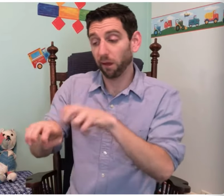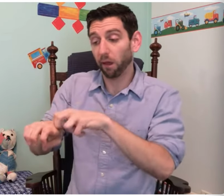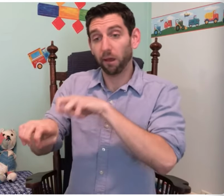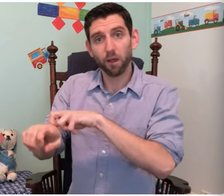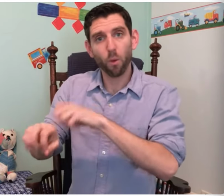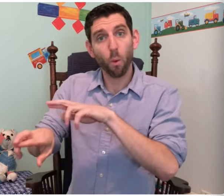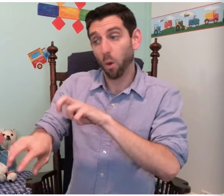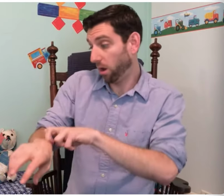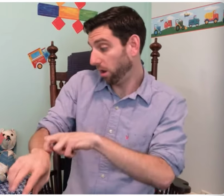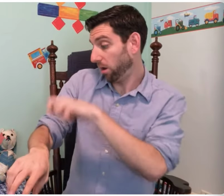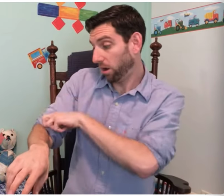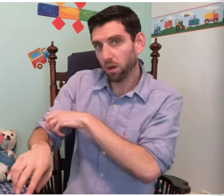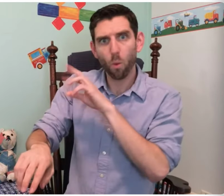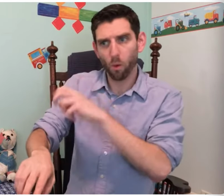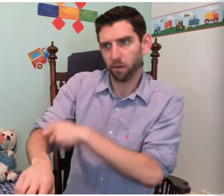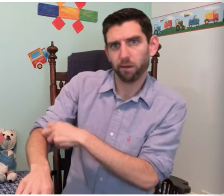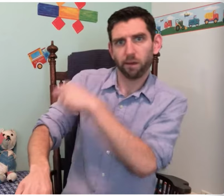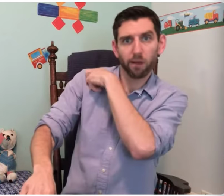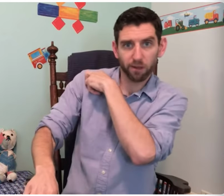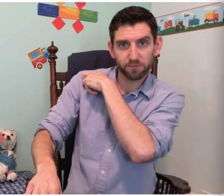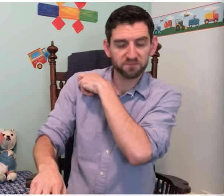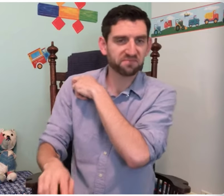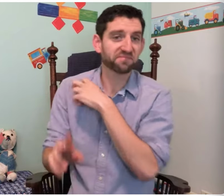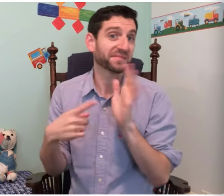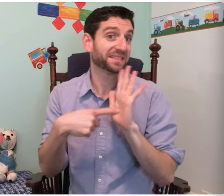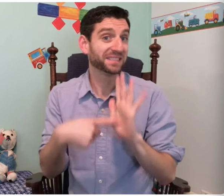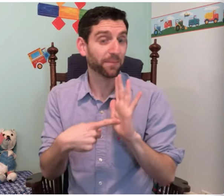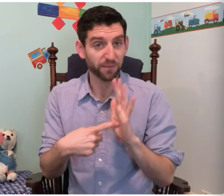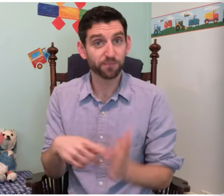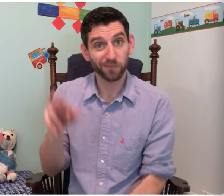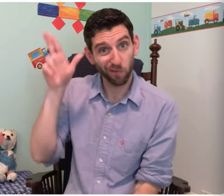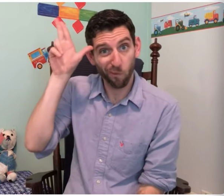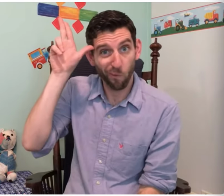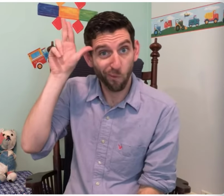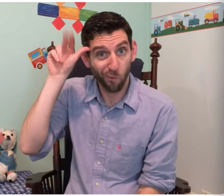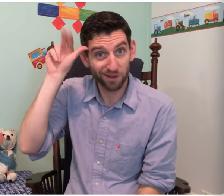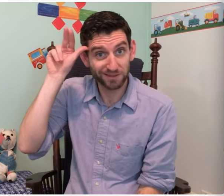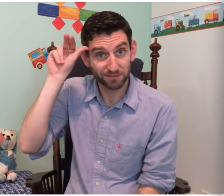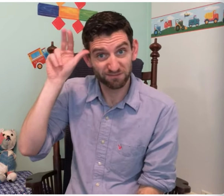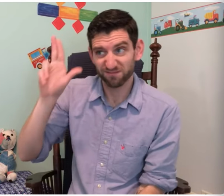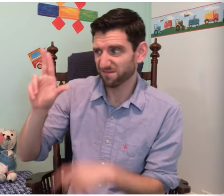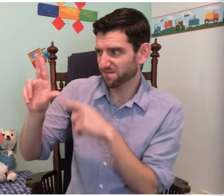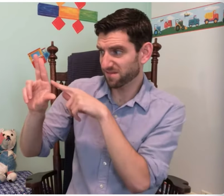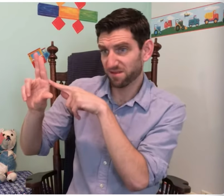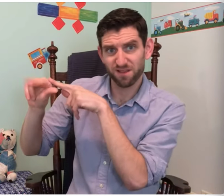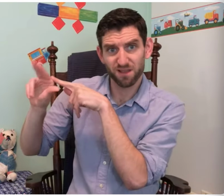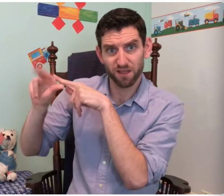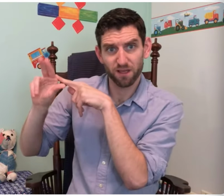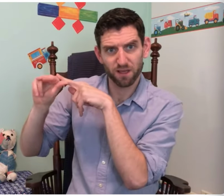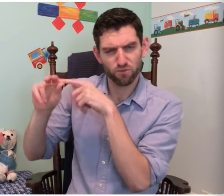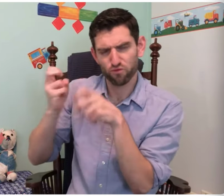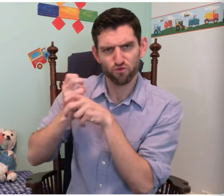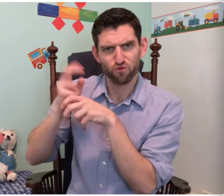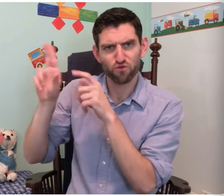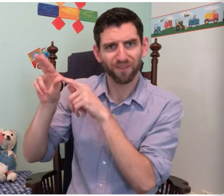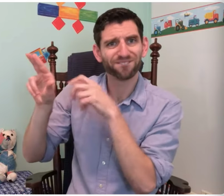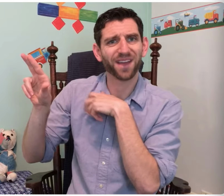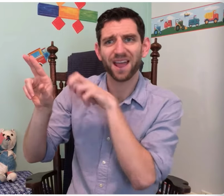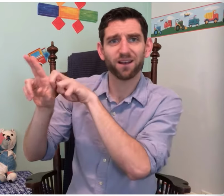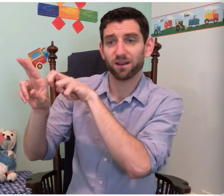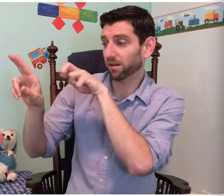to an easier joint. Like from the wrist to the elbow and then elbow to the shoulder. For example, horse is using